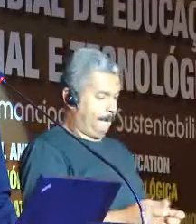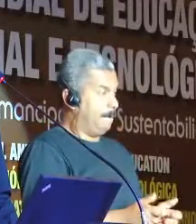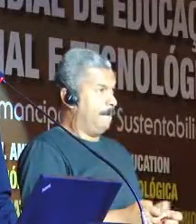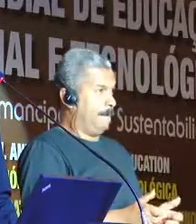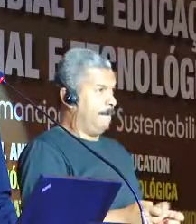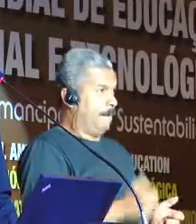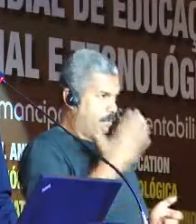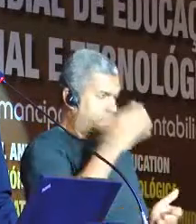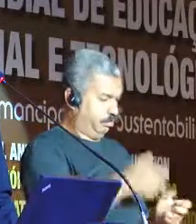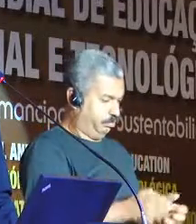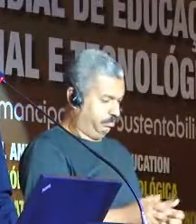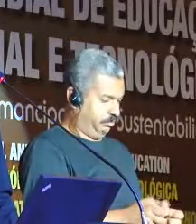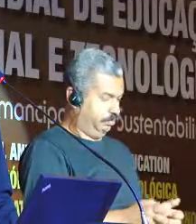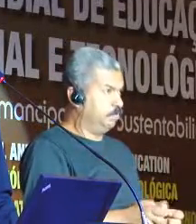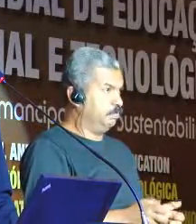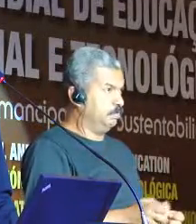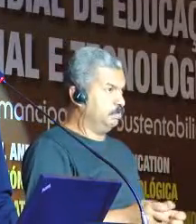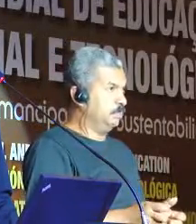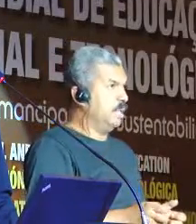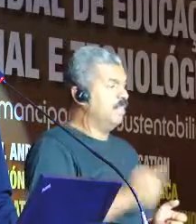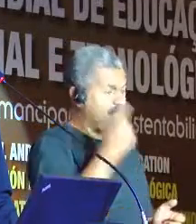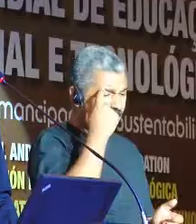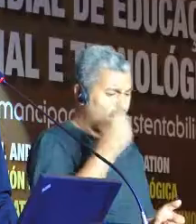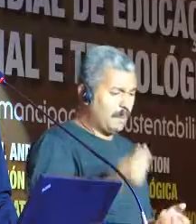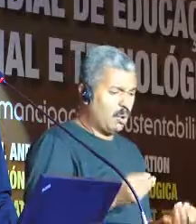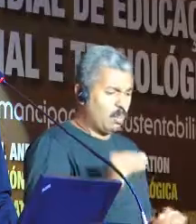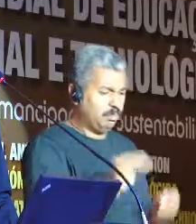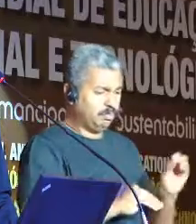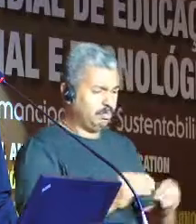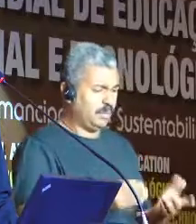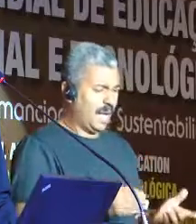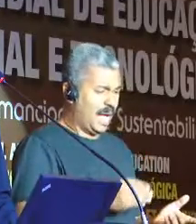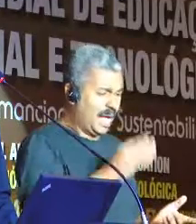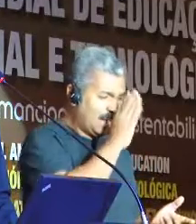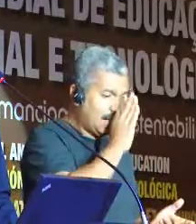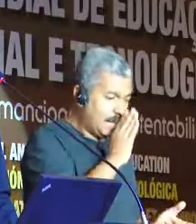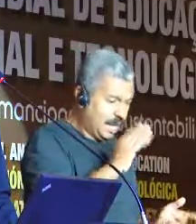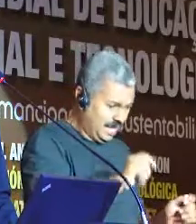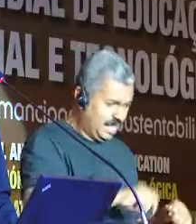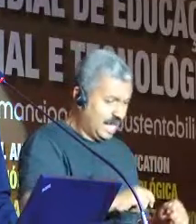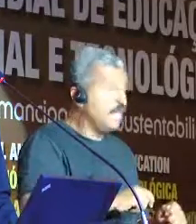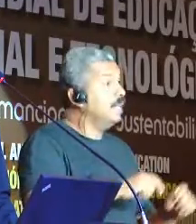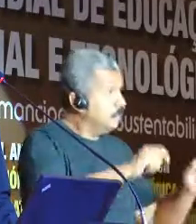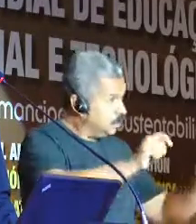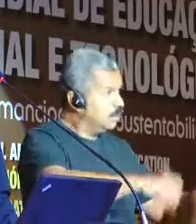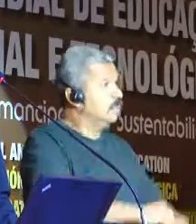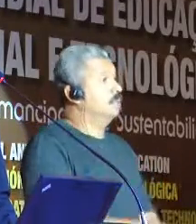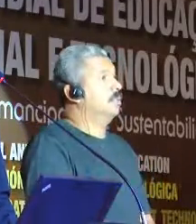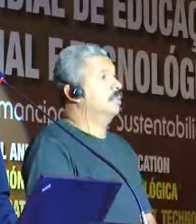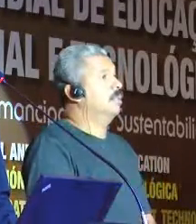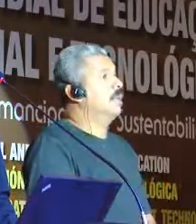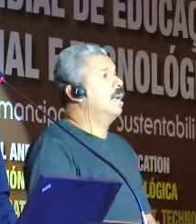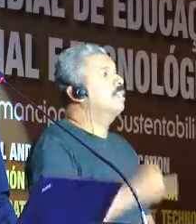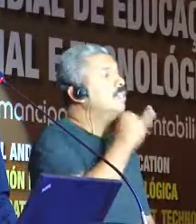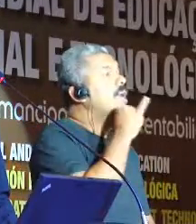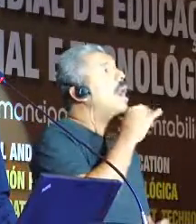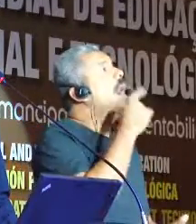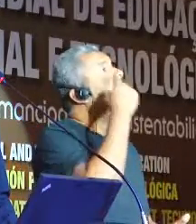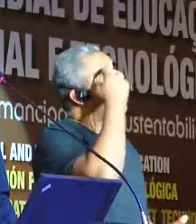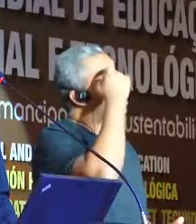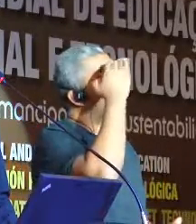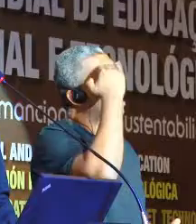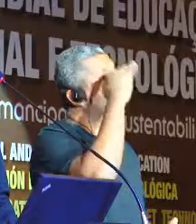movies are free, and the intermediate results are free. Even the training materials are